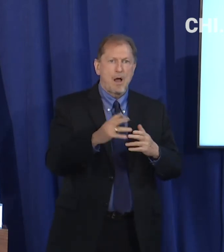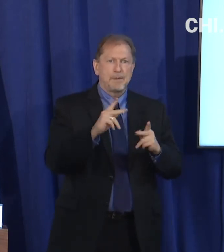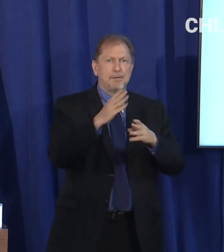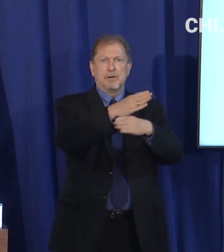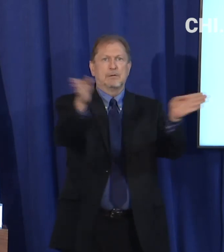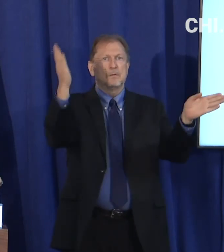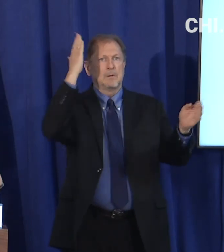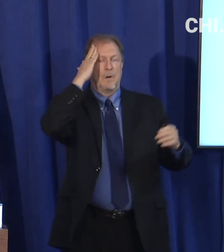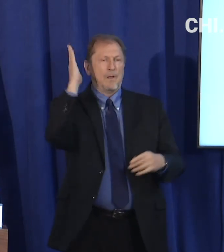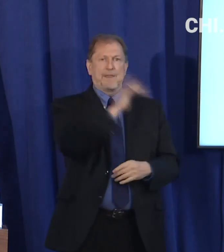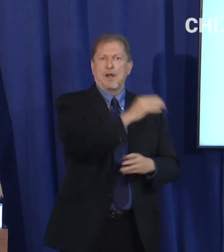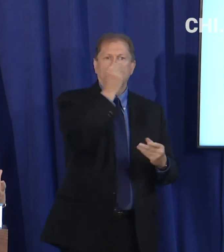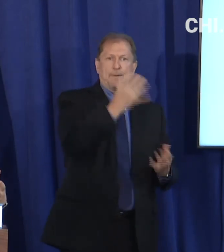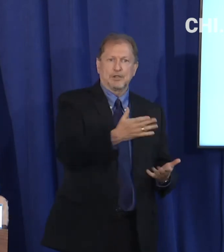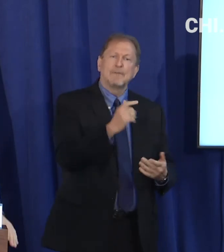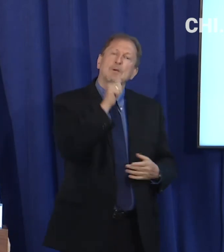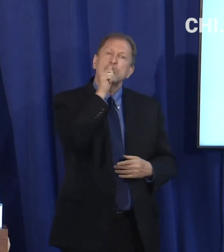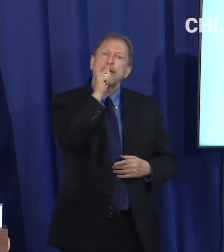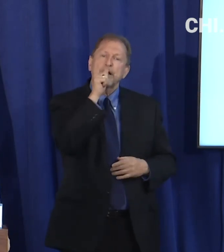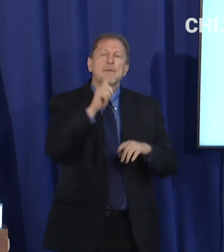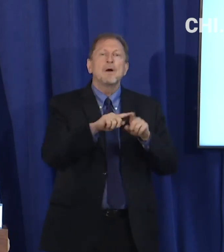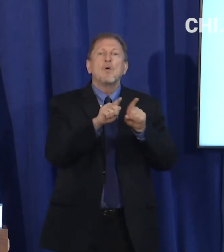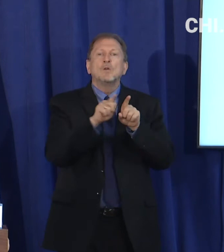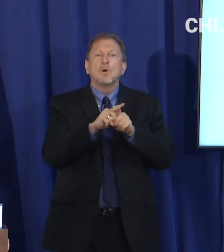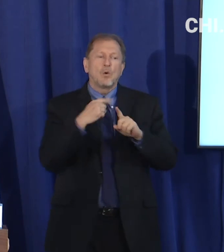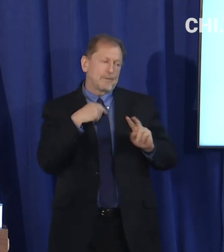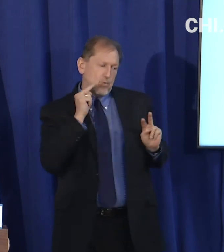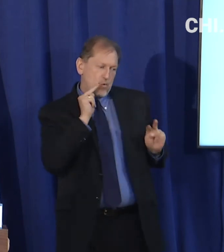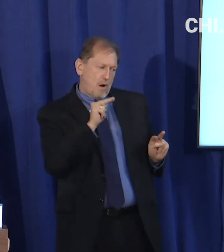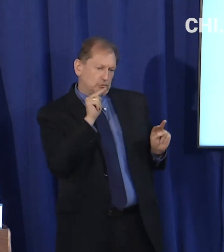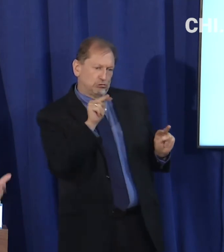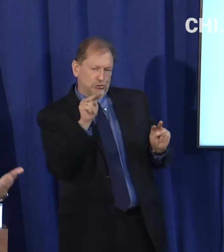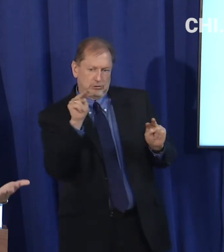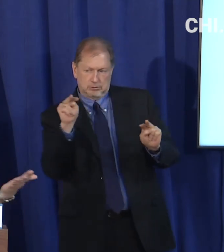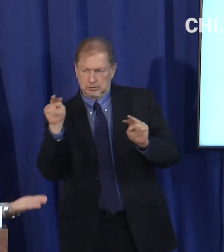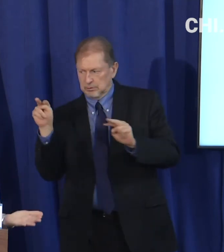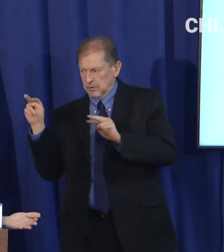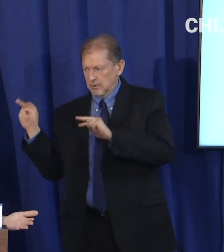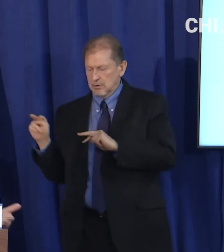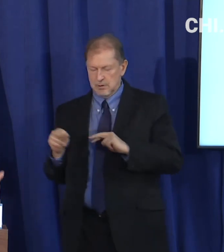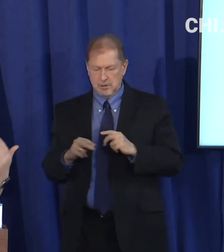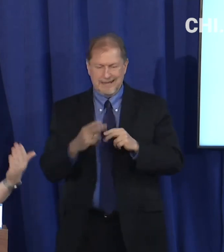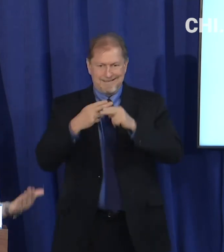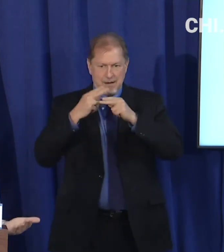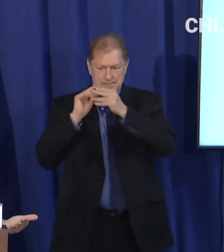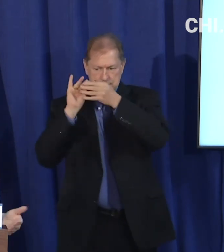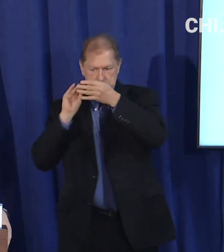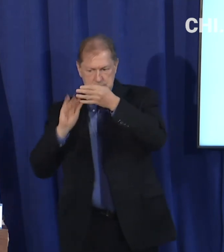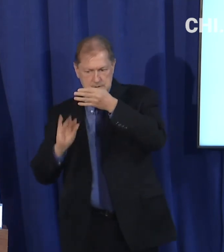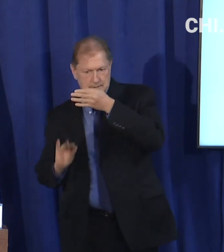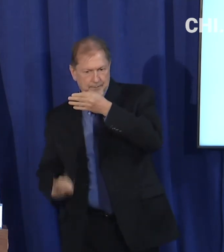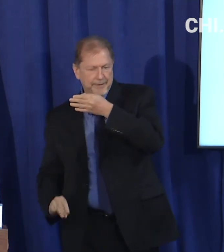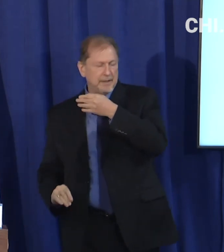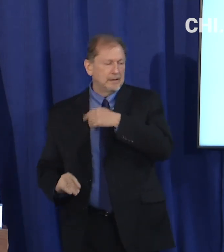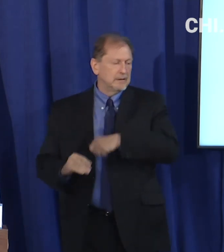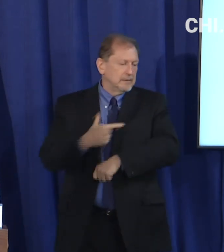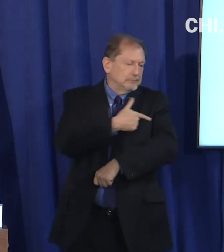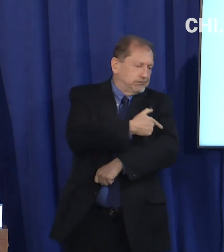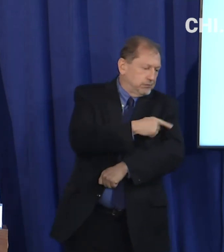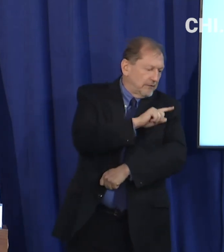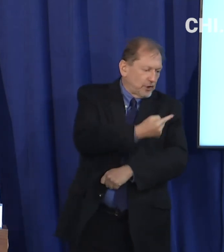in a way that will keep track of who has been vaccinated with which vaccine. Have they gotten both